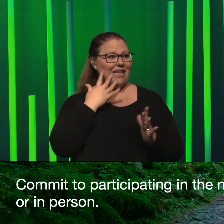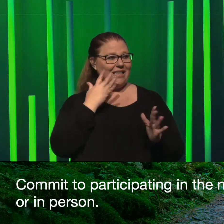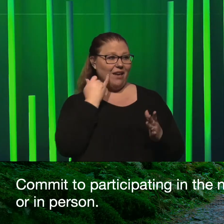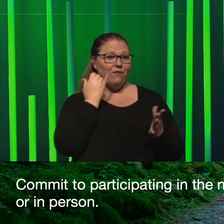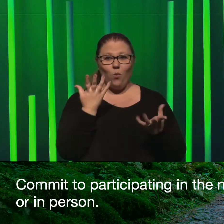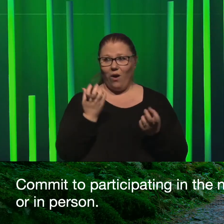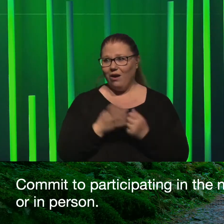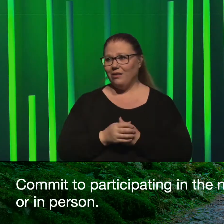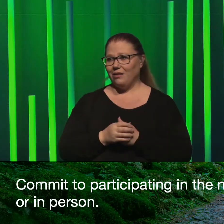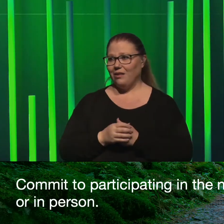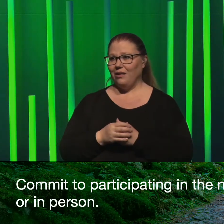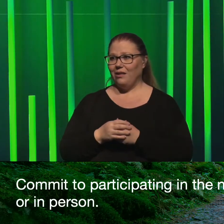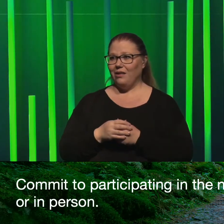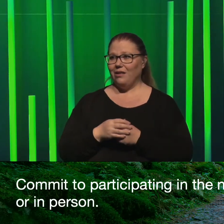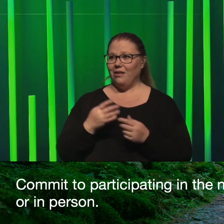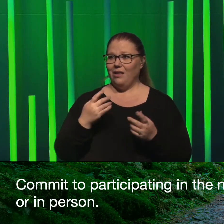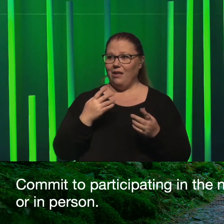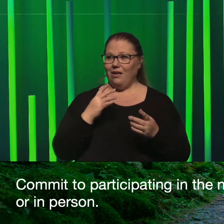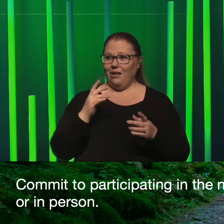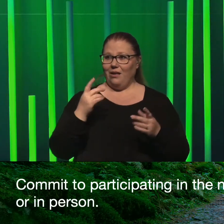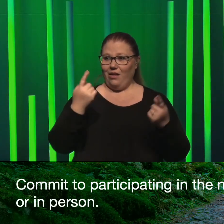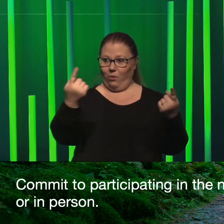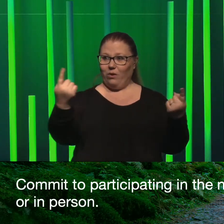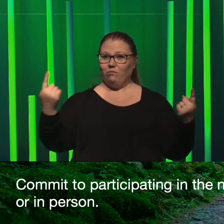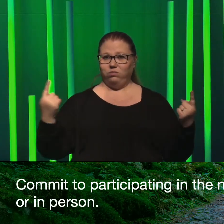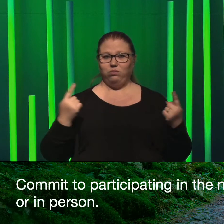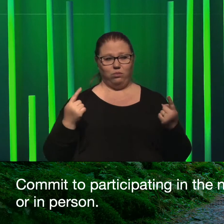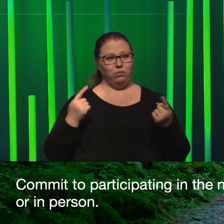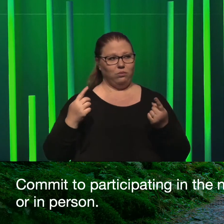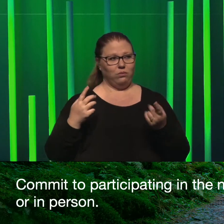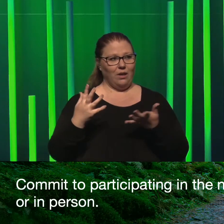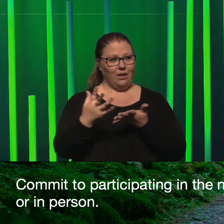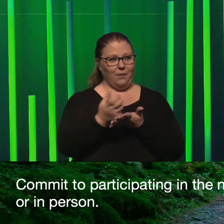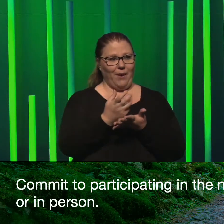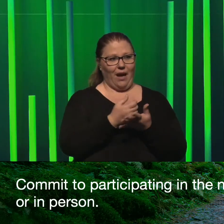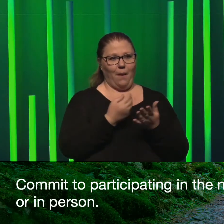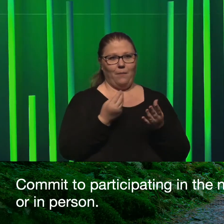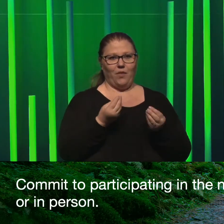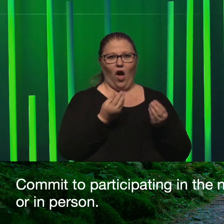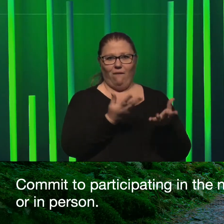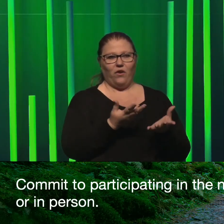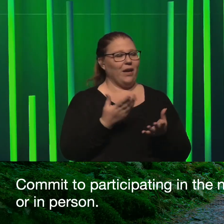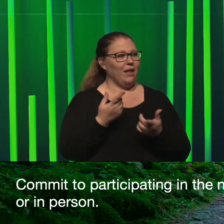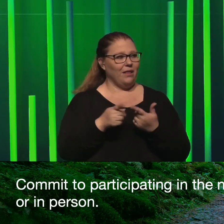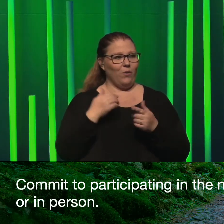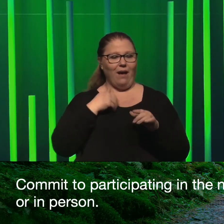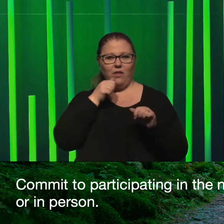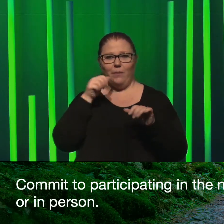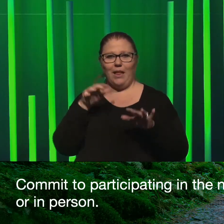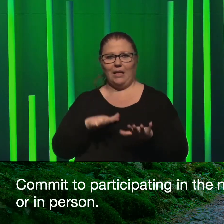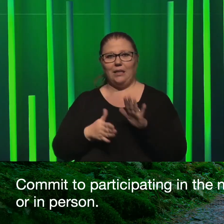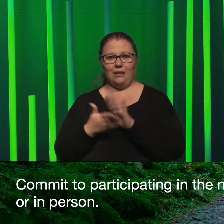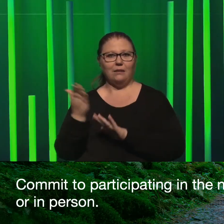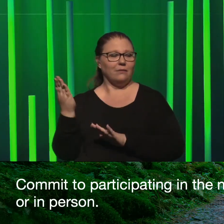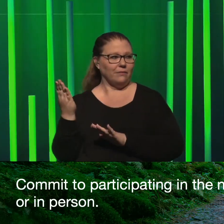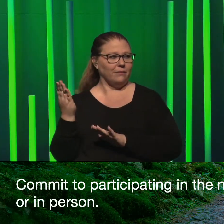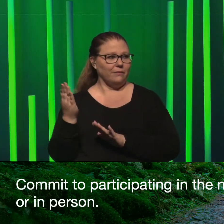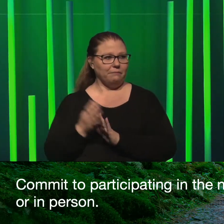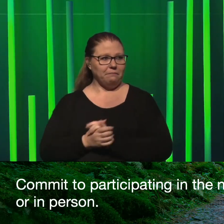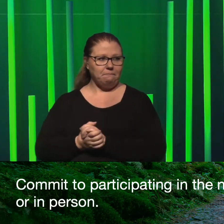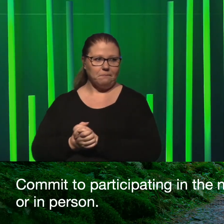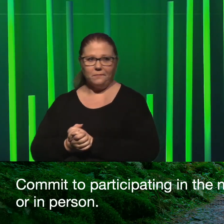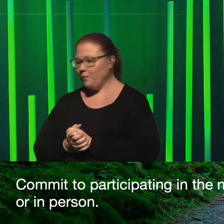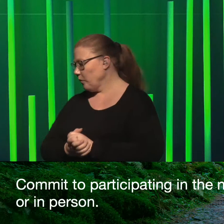to. In a moment, our ushers will come, our room host, to receive the Connect cards of offering. Thank you for being here today. Then we'll have our blessing to get you out of here in just a moment.